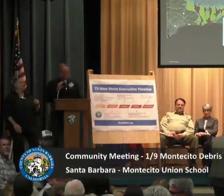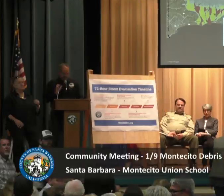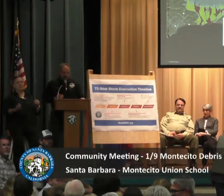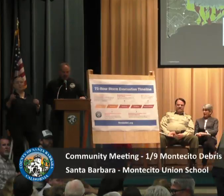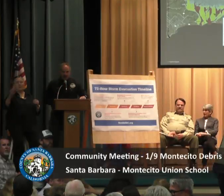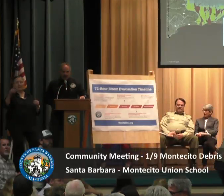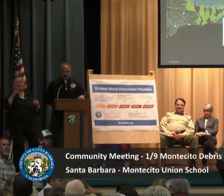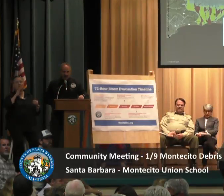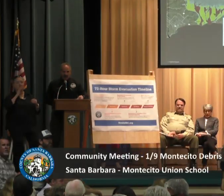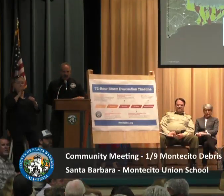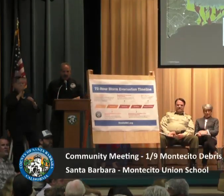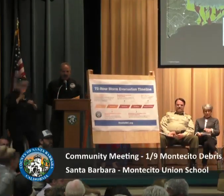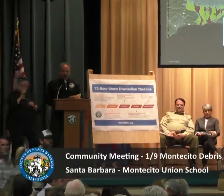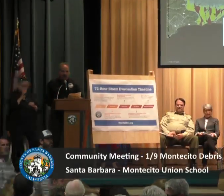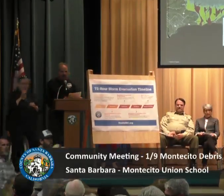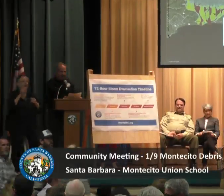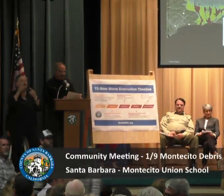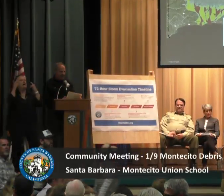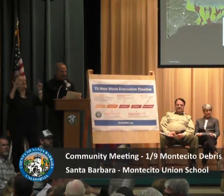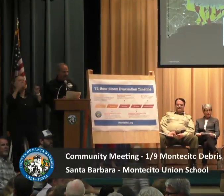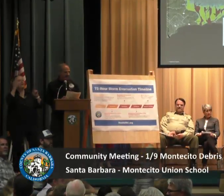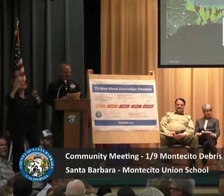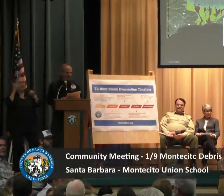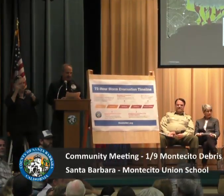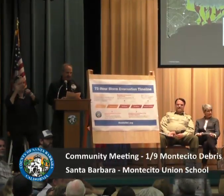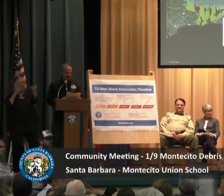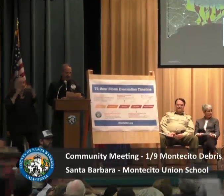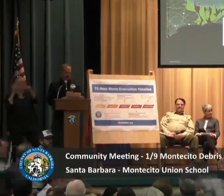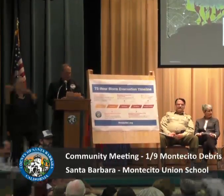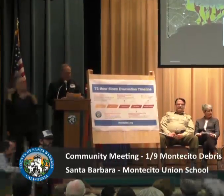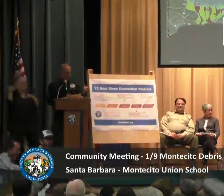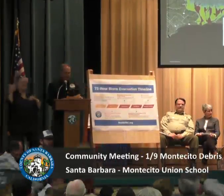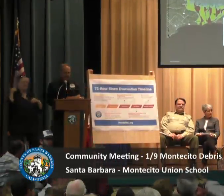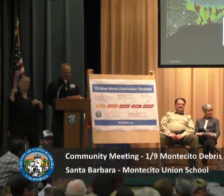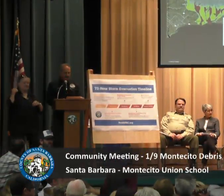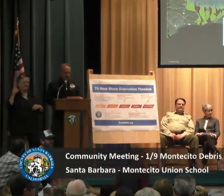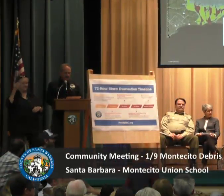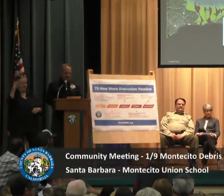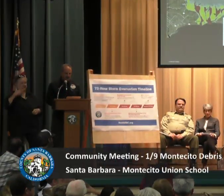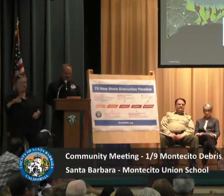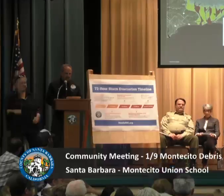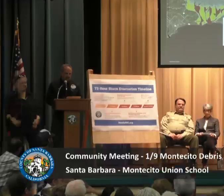Okay, I'm going to talk right into it. You stay on us about this.